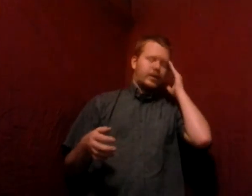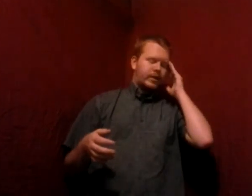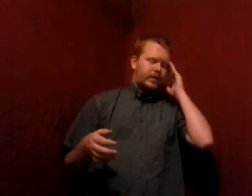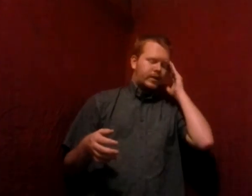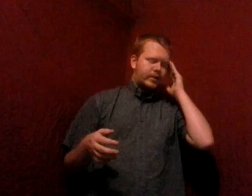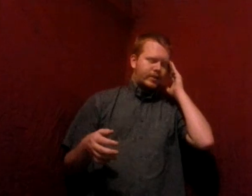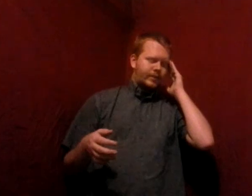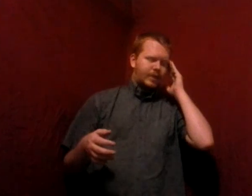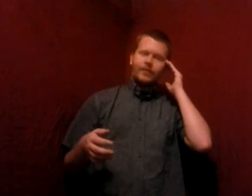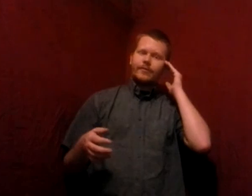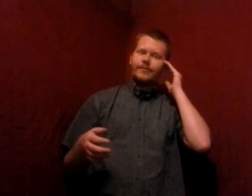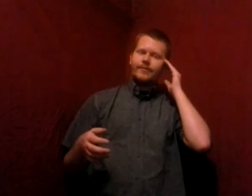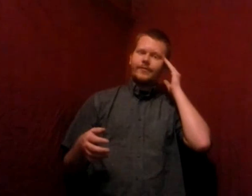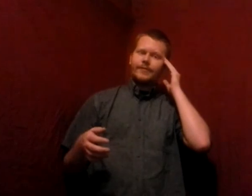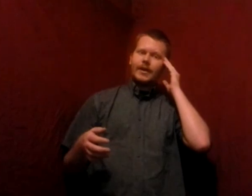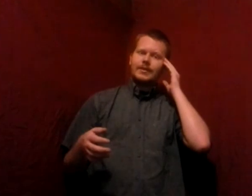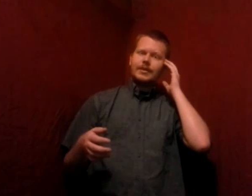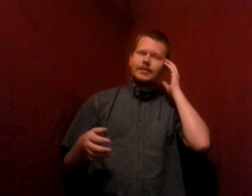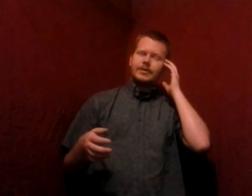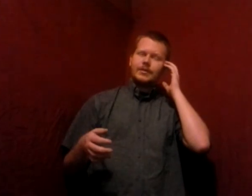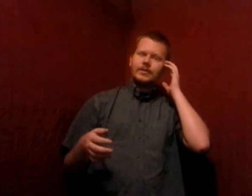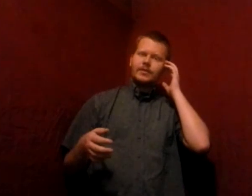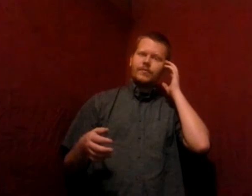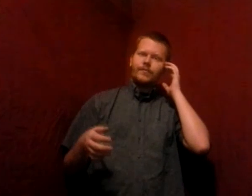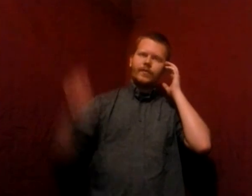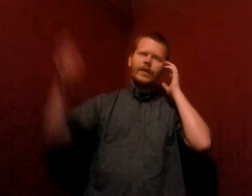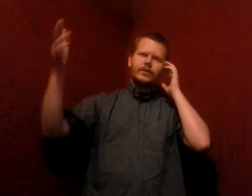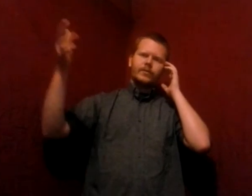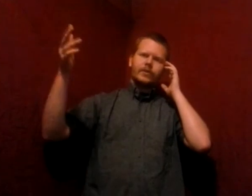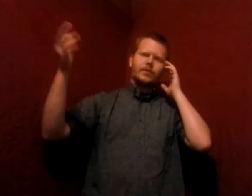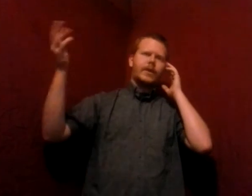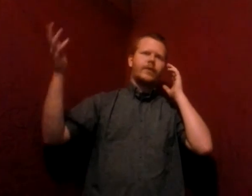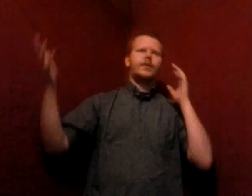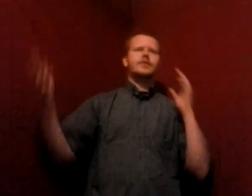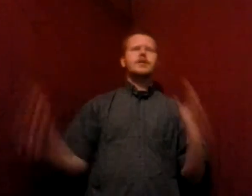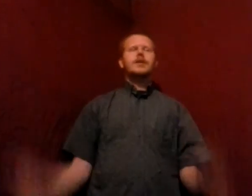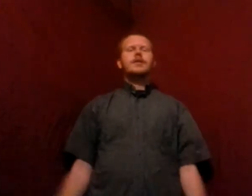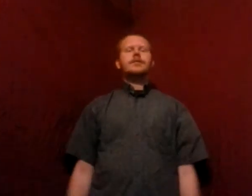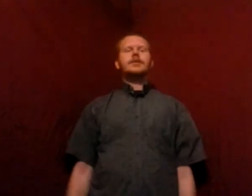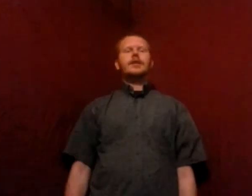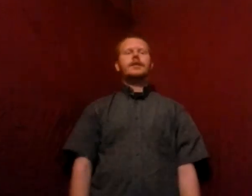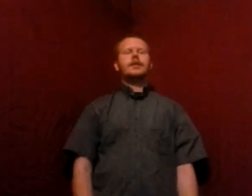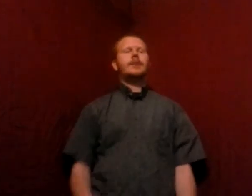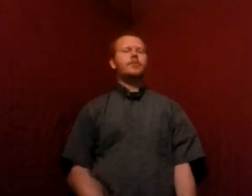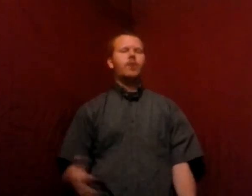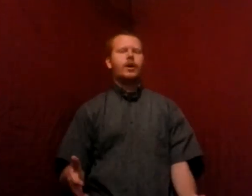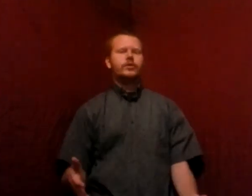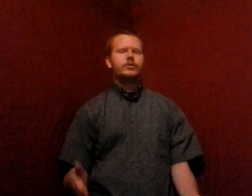uh something about foxes the fox over there the pirate fox doesn't like to not be watched